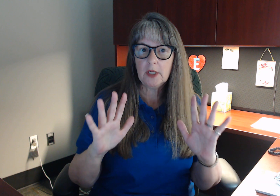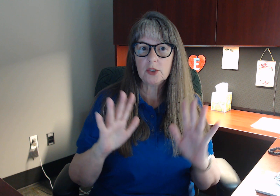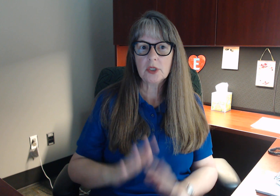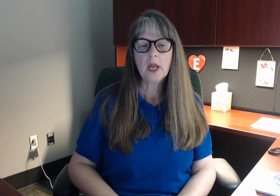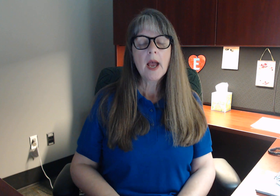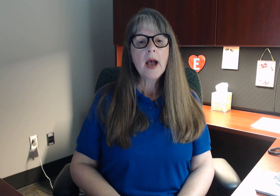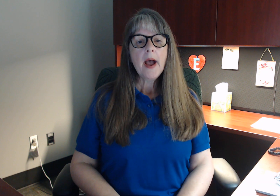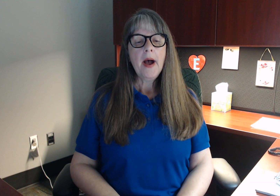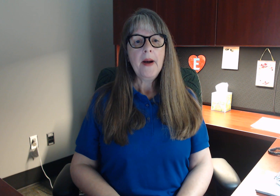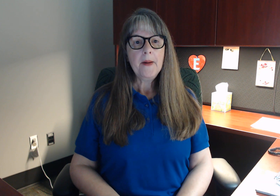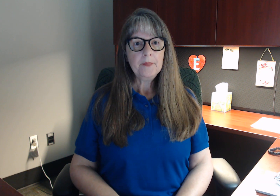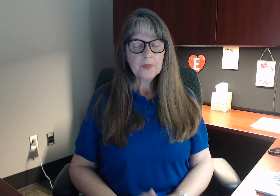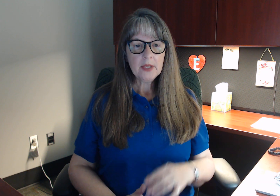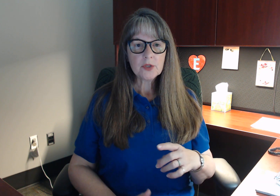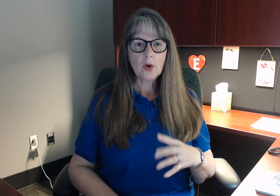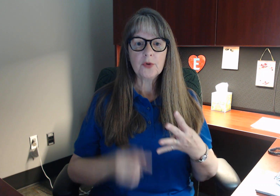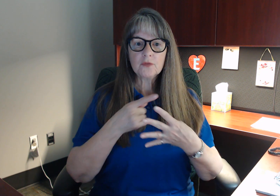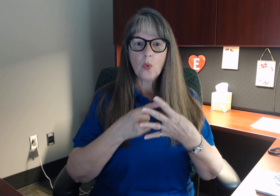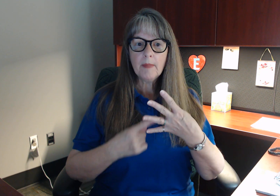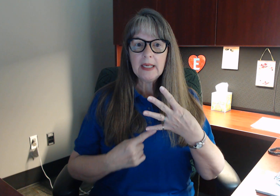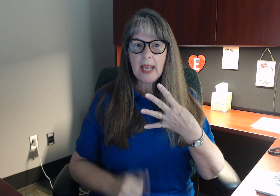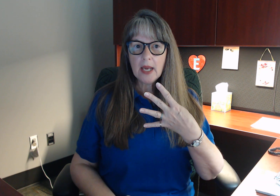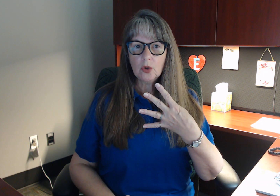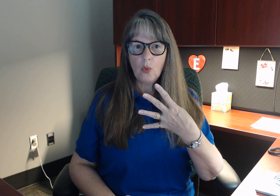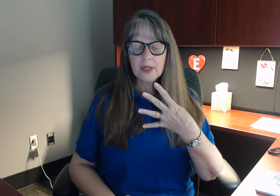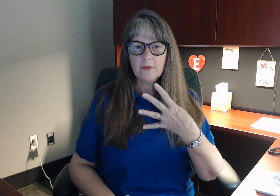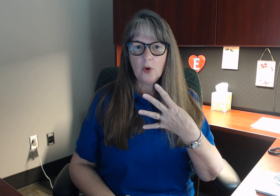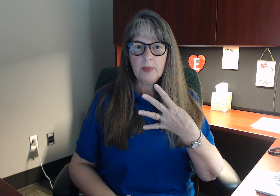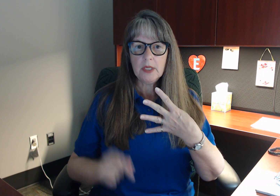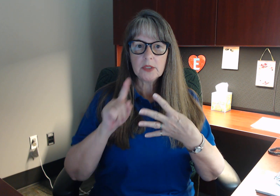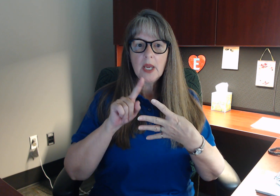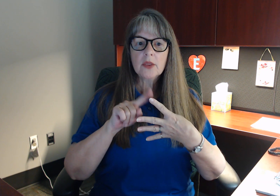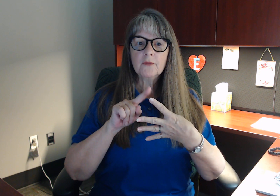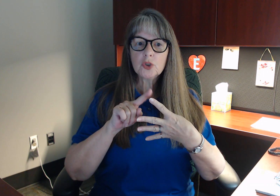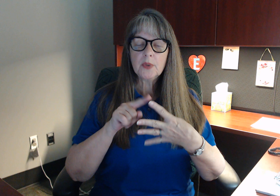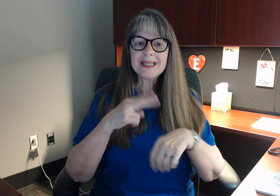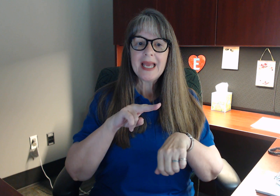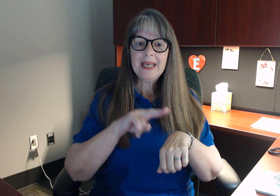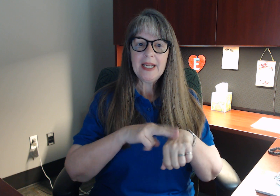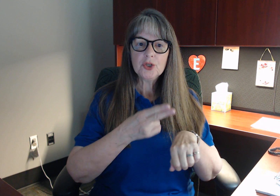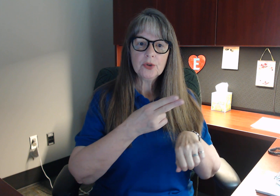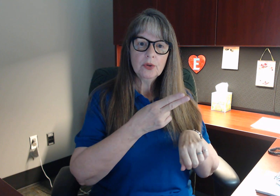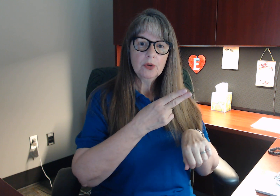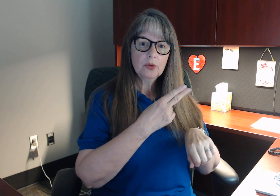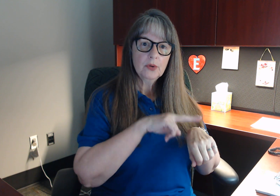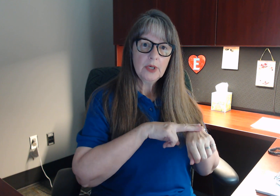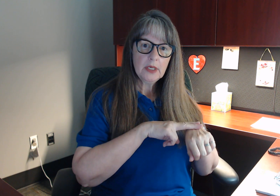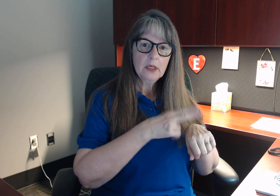finished. And so there's four main categories of phobias. The first one is nature,